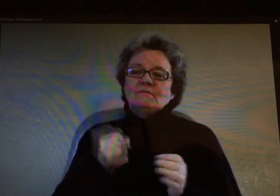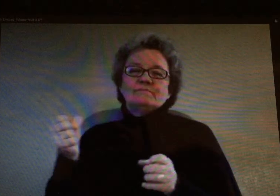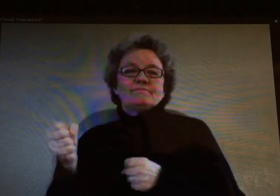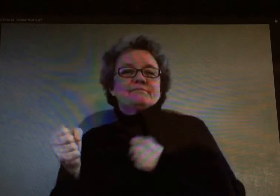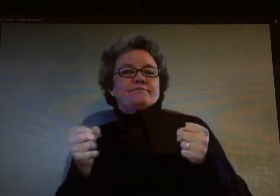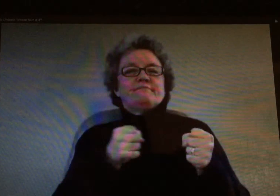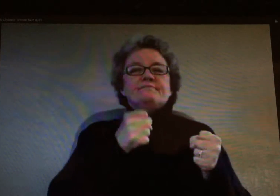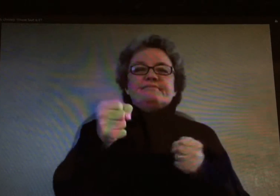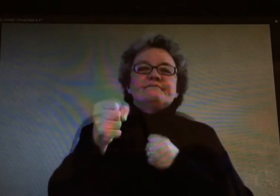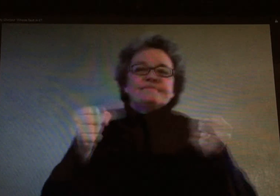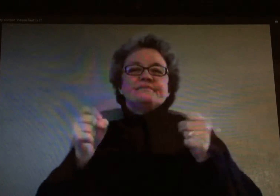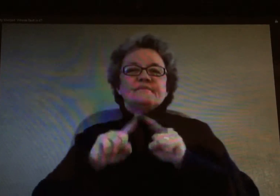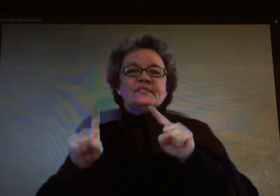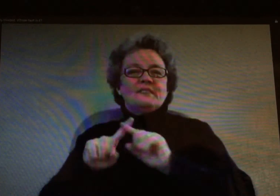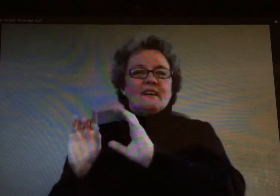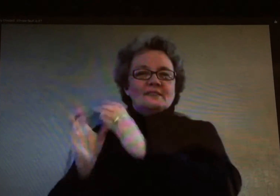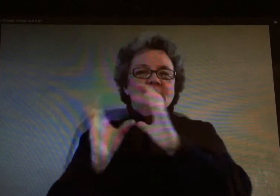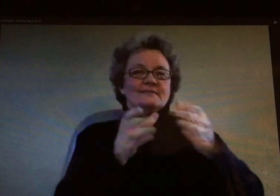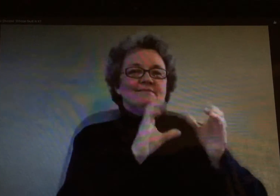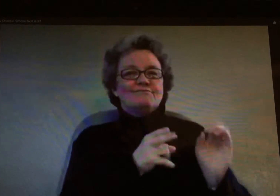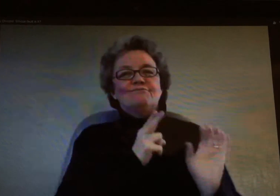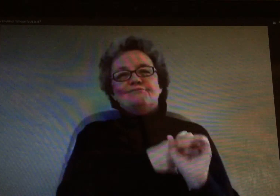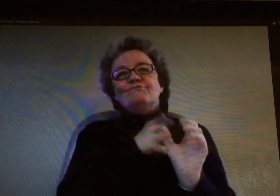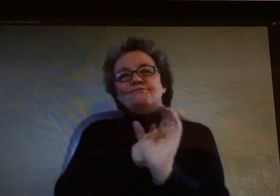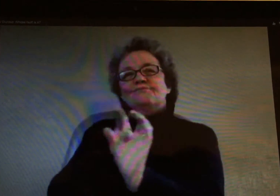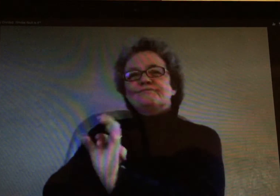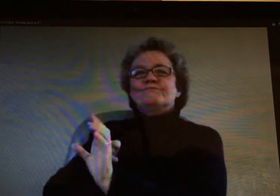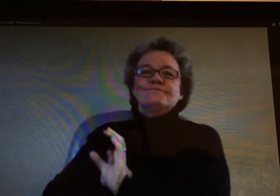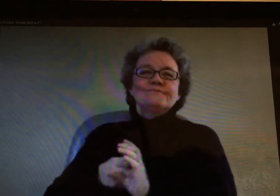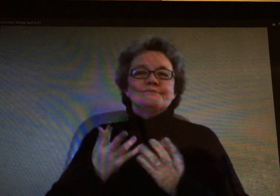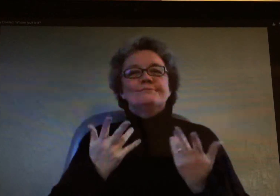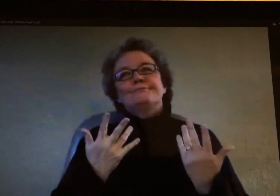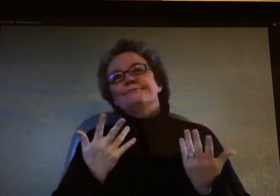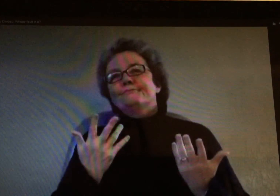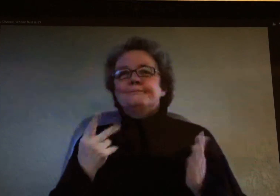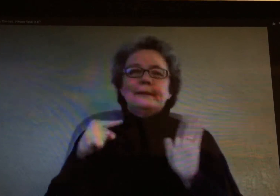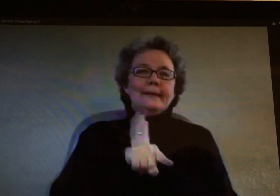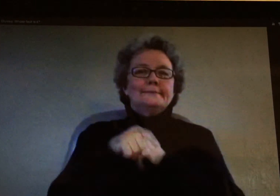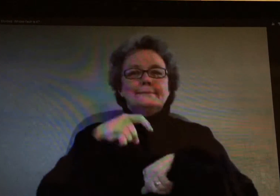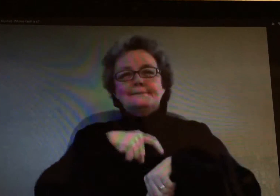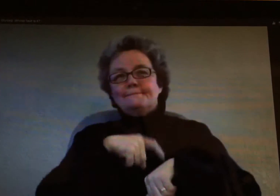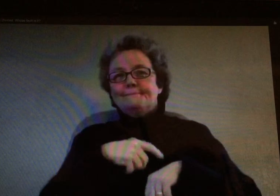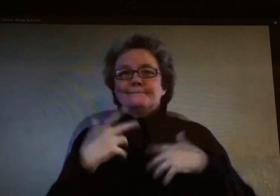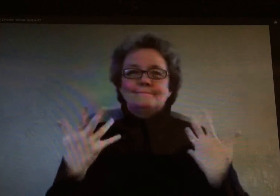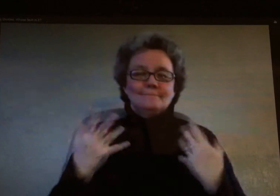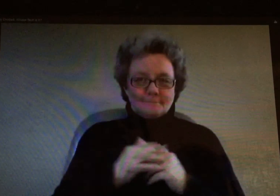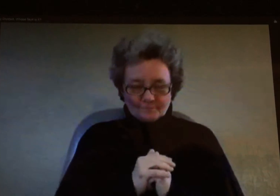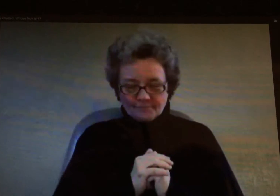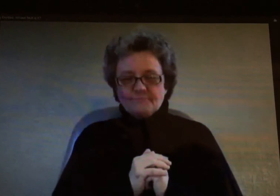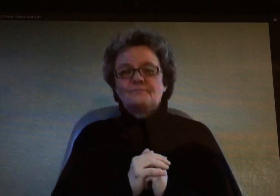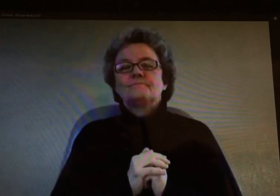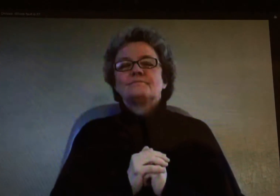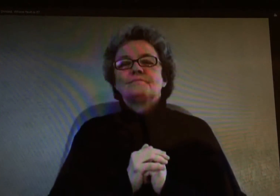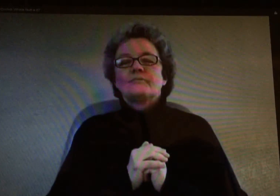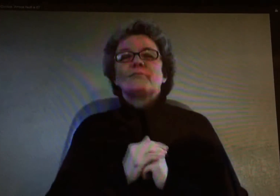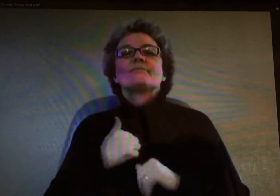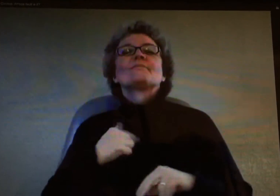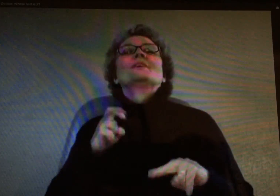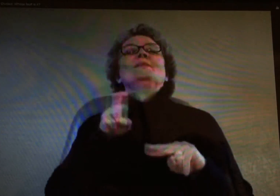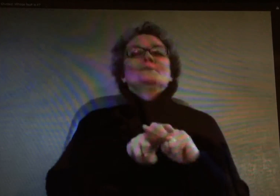very small. We just had a few students. So they divided all of us up into other classes, basically just to kill time.